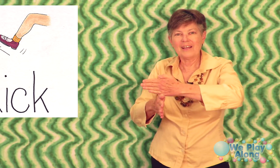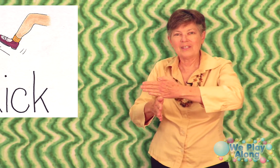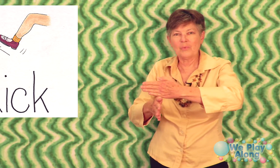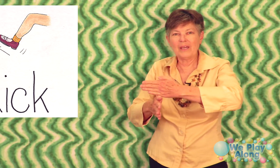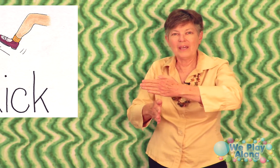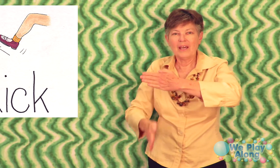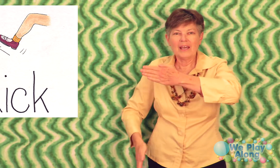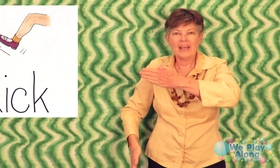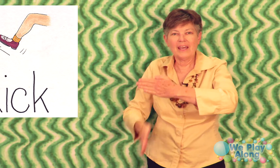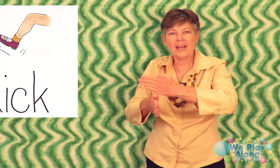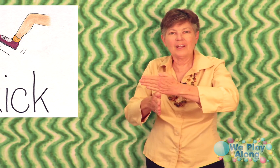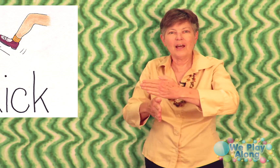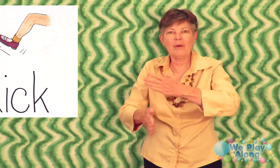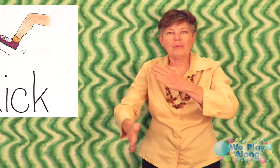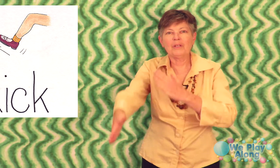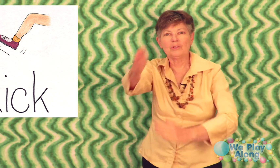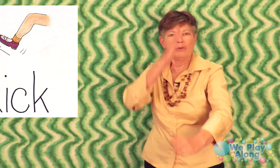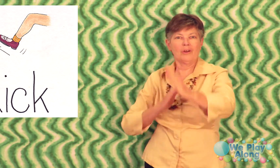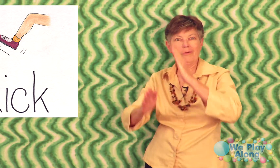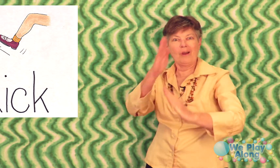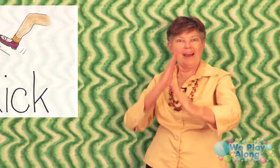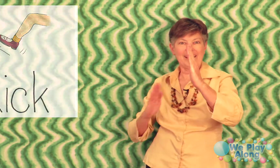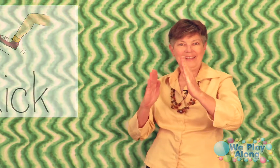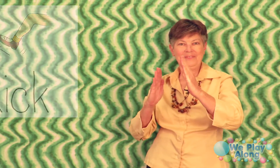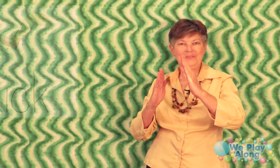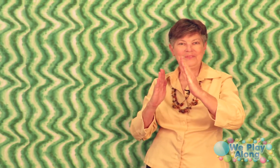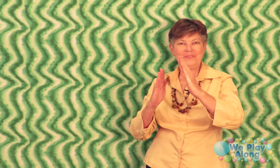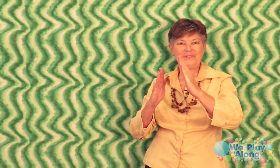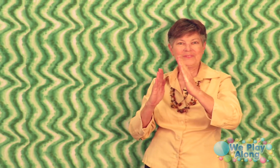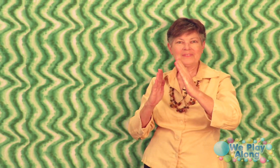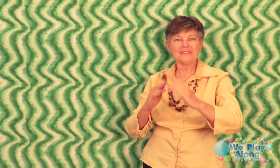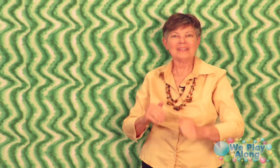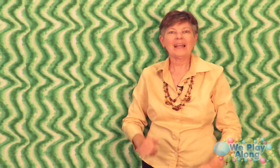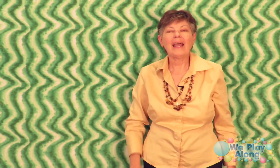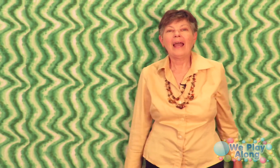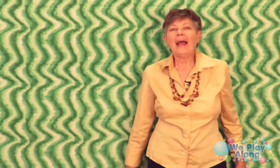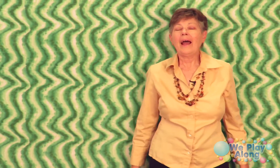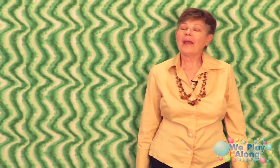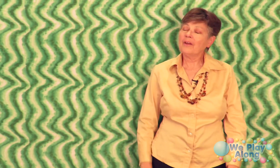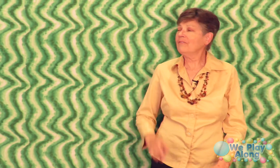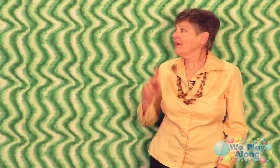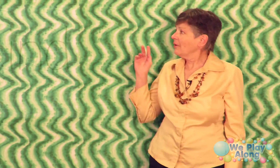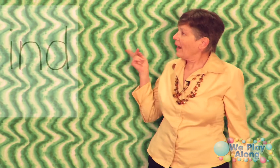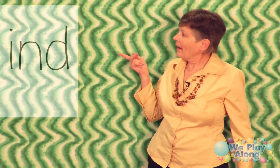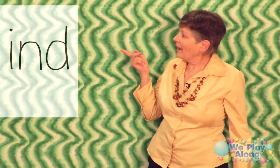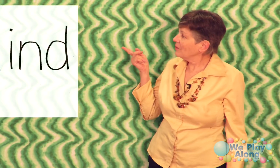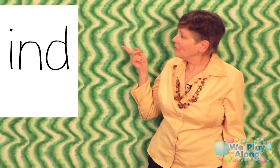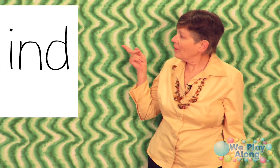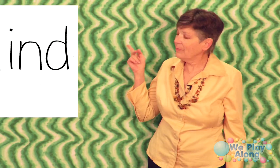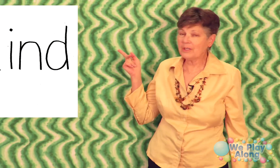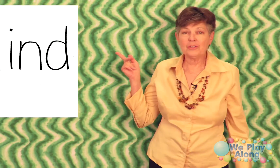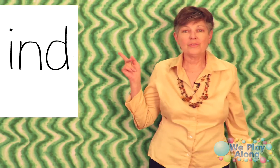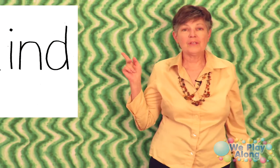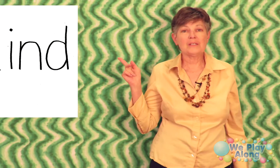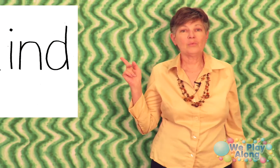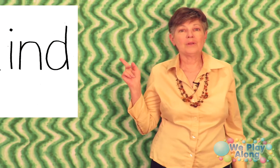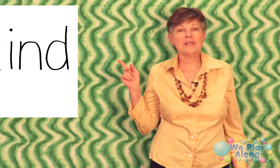because we kick a lot when we do karate. I couldn't figure out how to draw a picture for this word. This